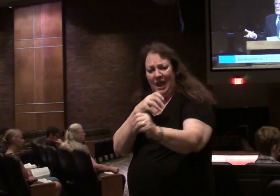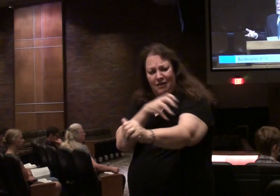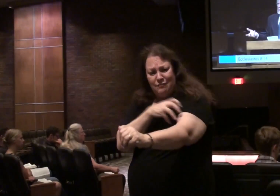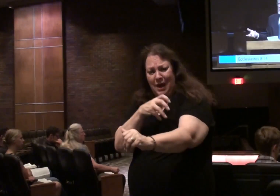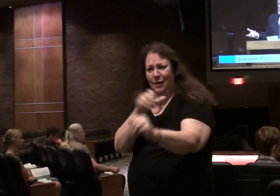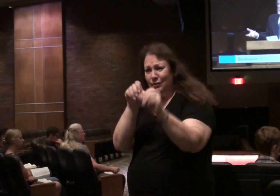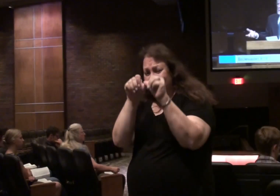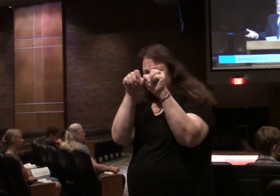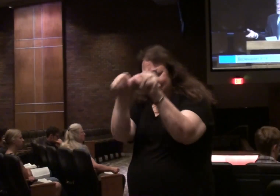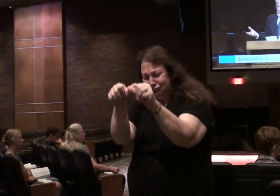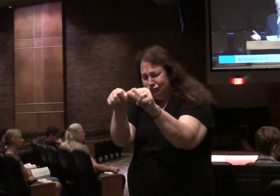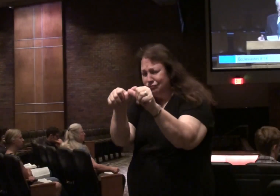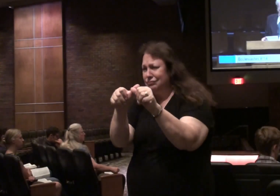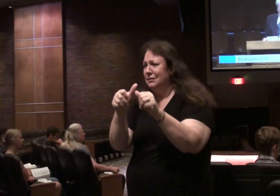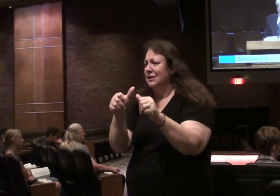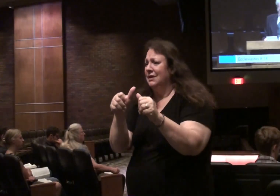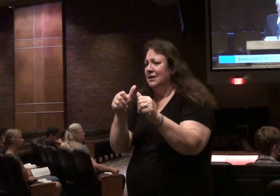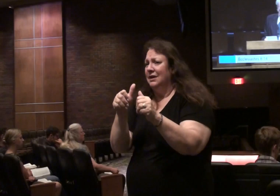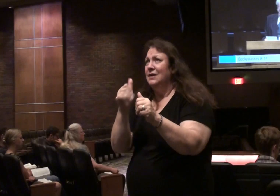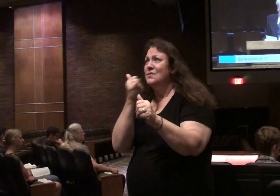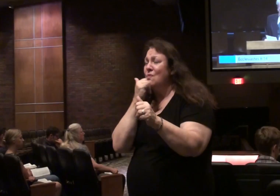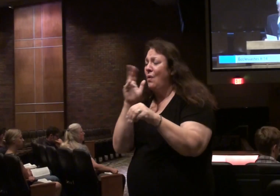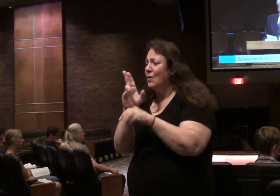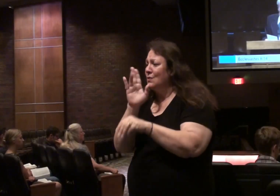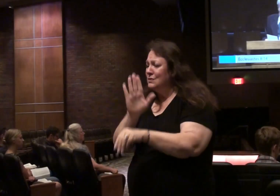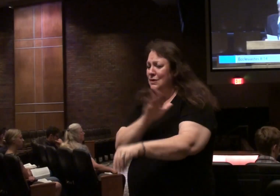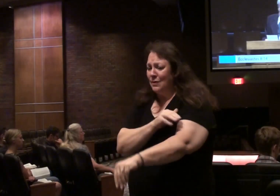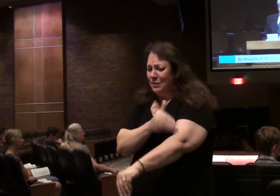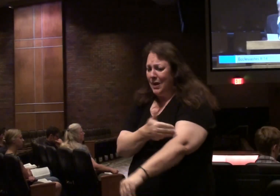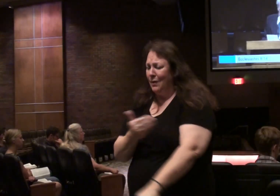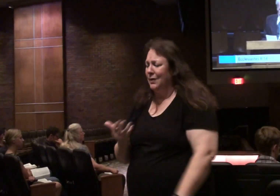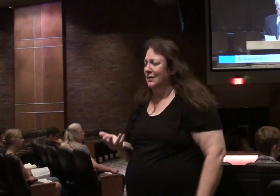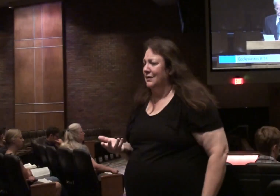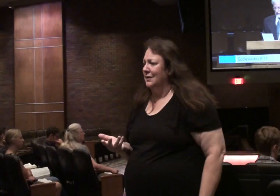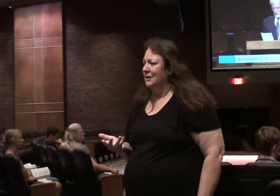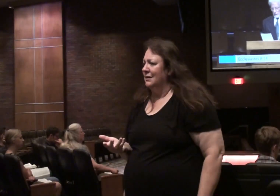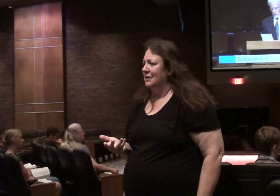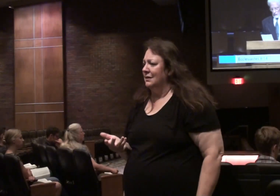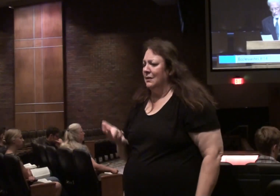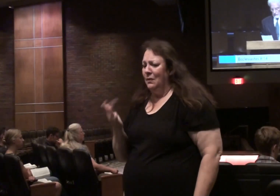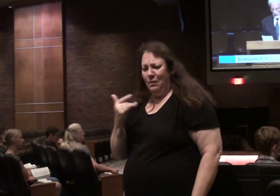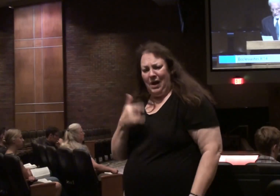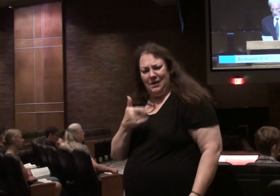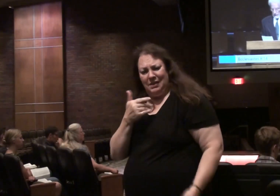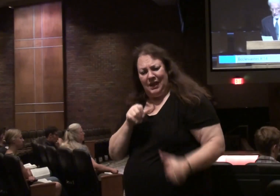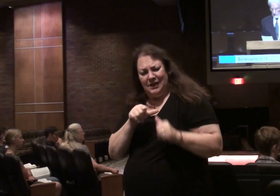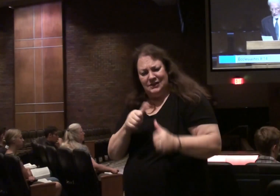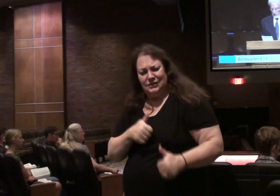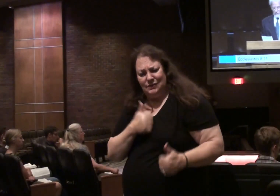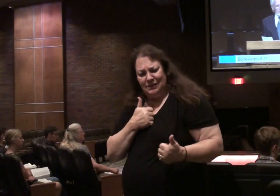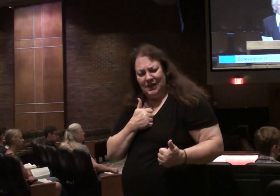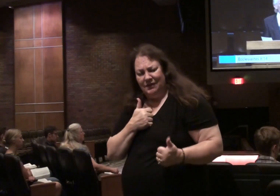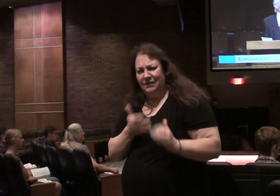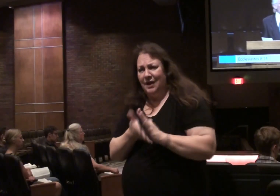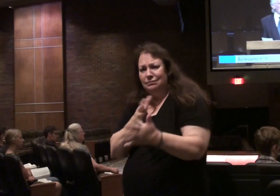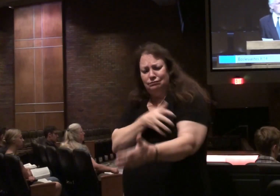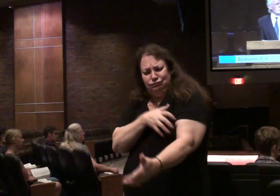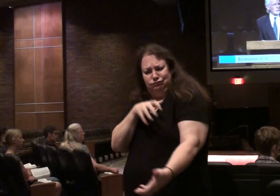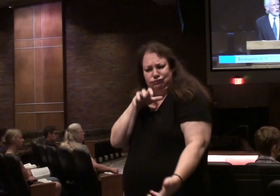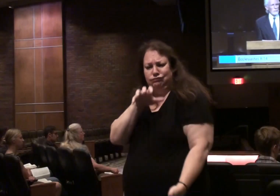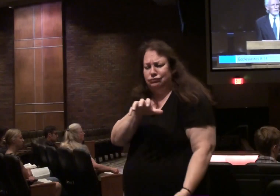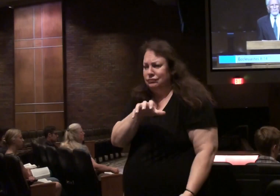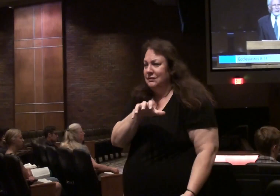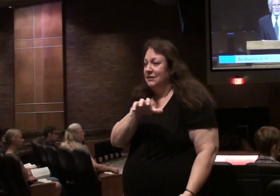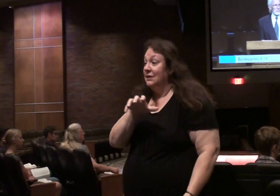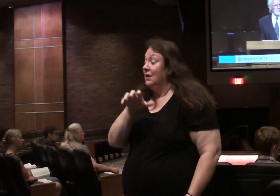power and abusing their power. Why do the wicked still live? Living on, becoming powerful.